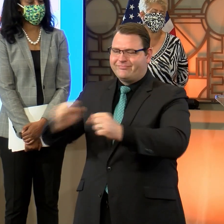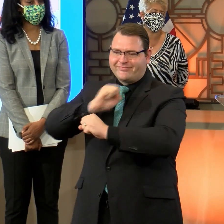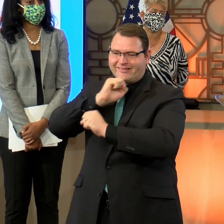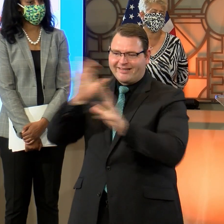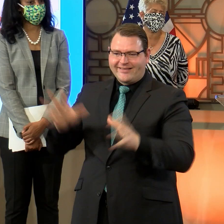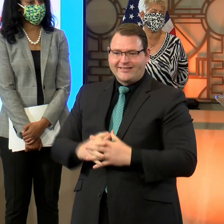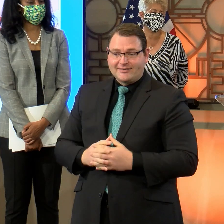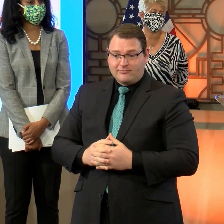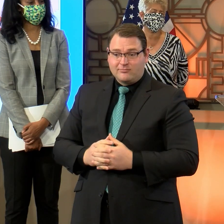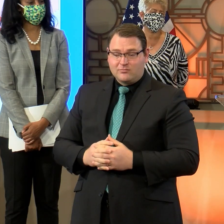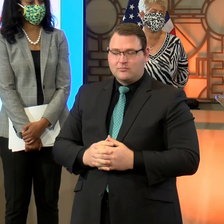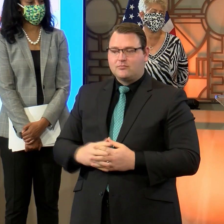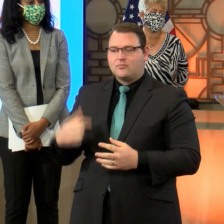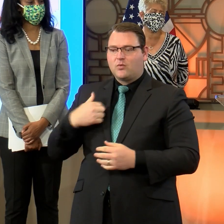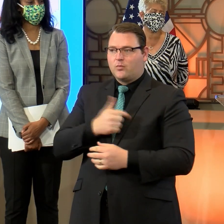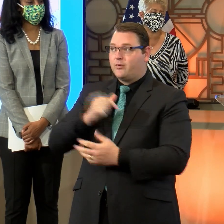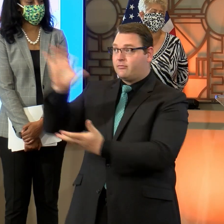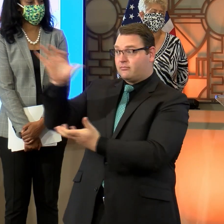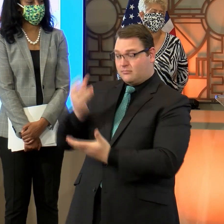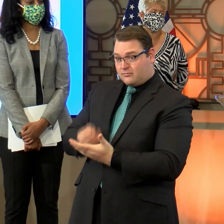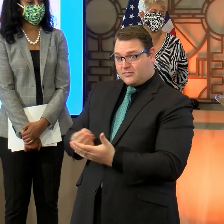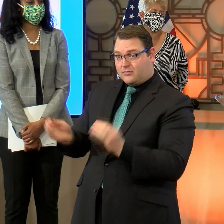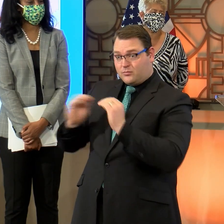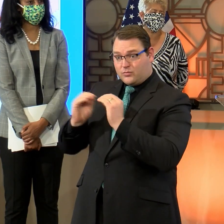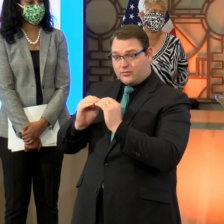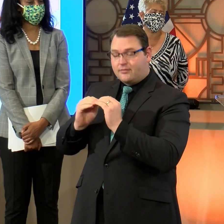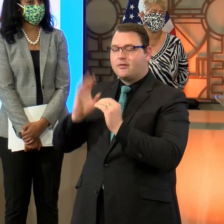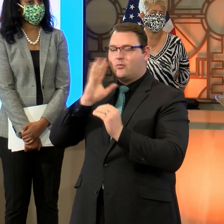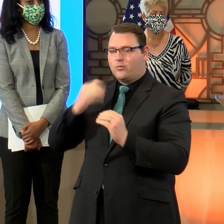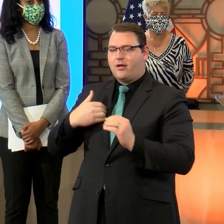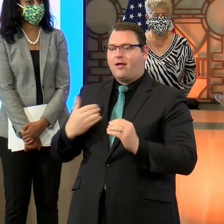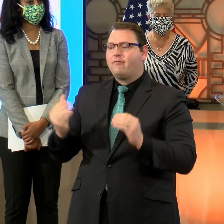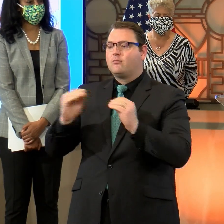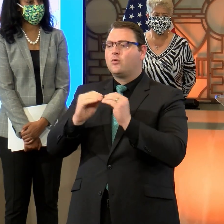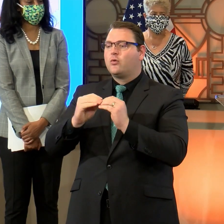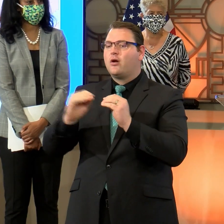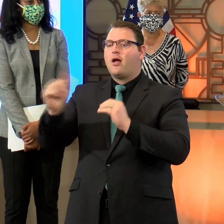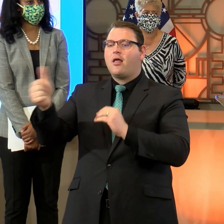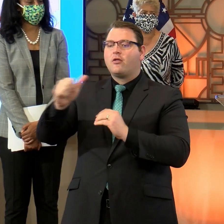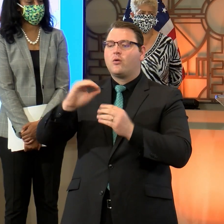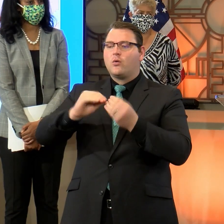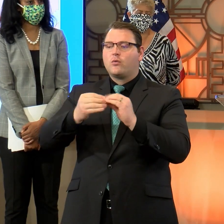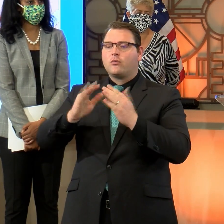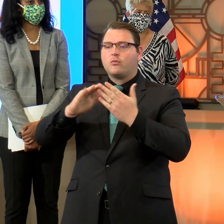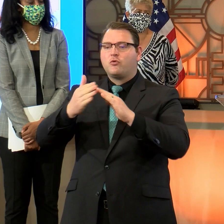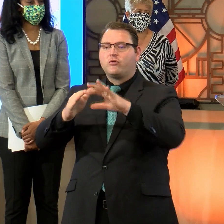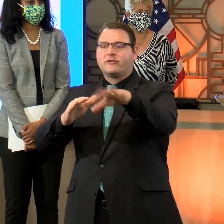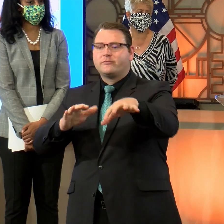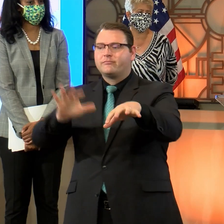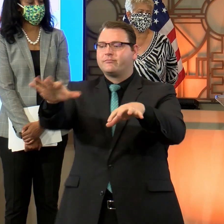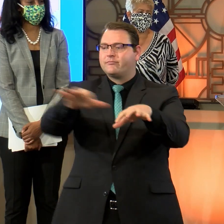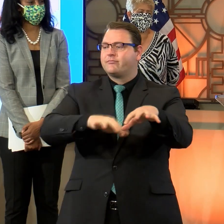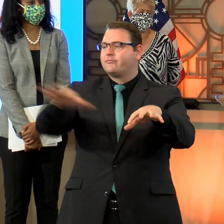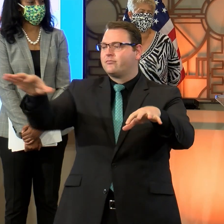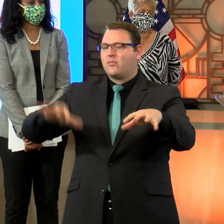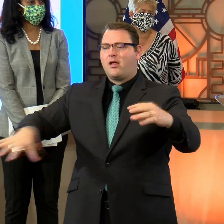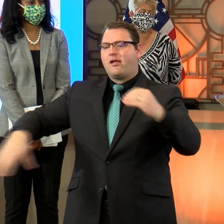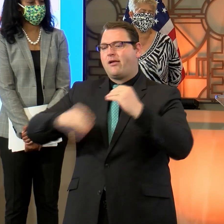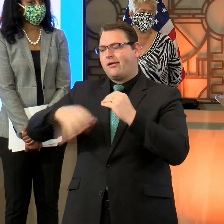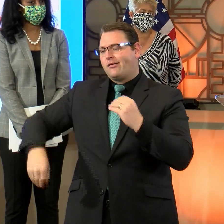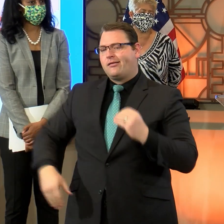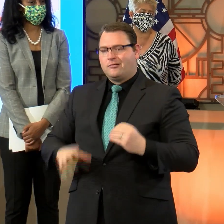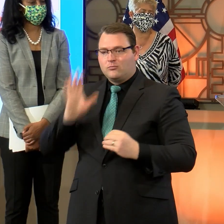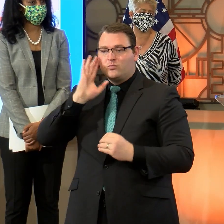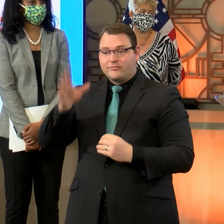expand the list of top priority neighborhoods to include more communities in need. So the Health Equity Response Initiative includes